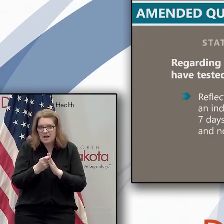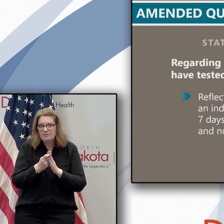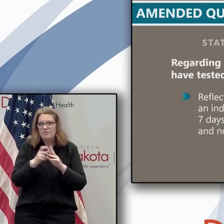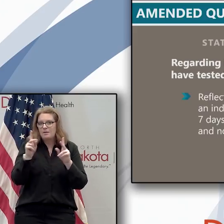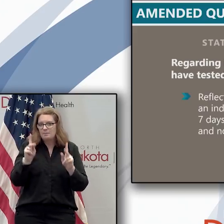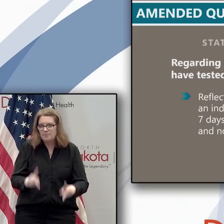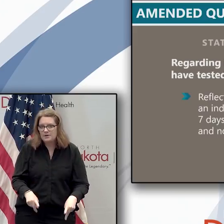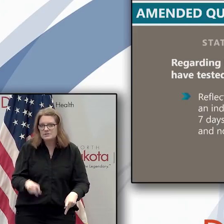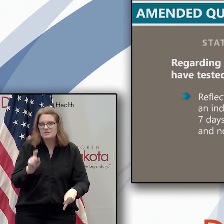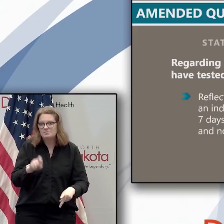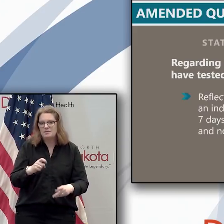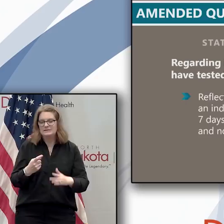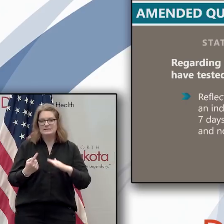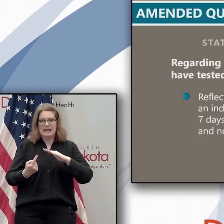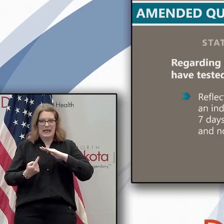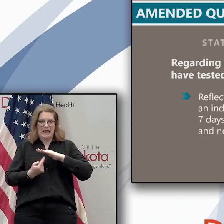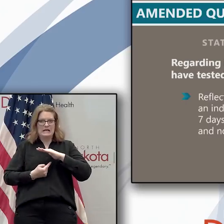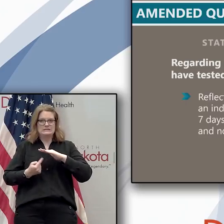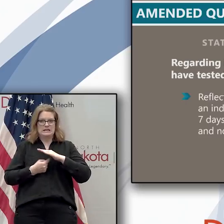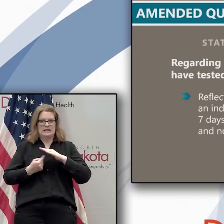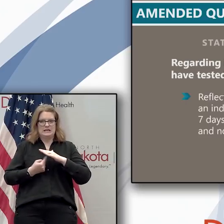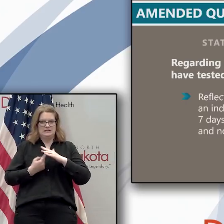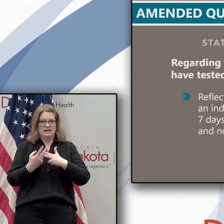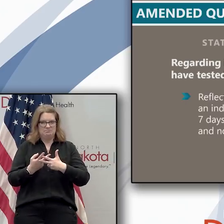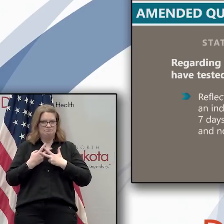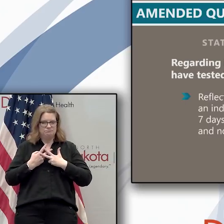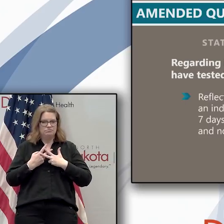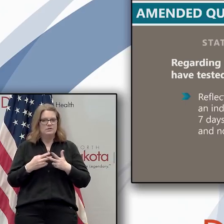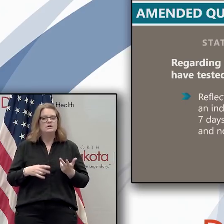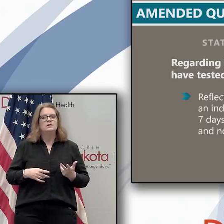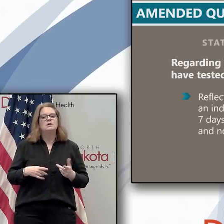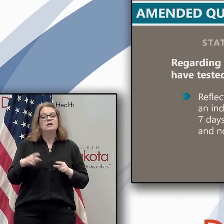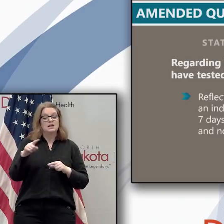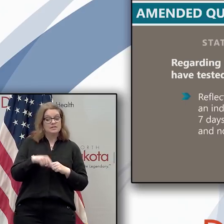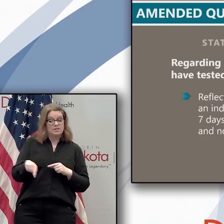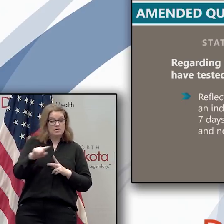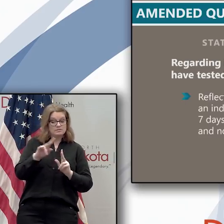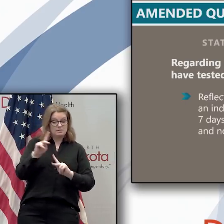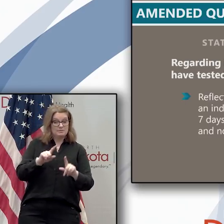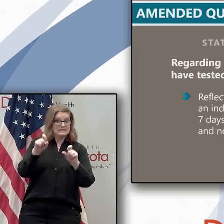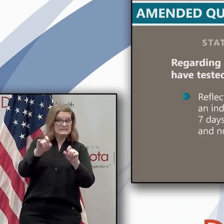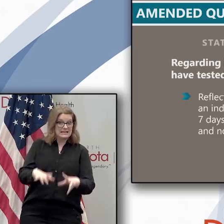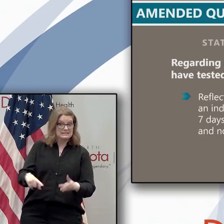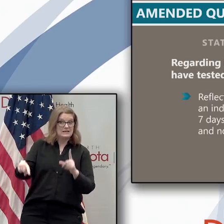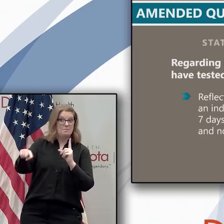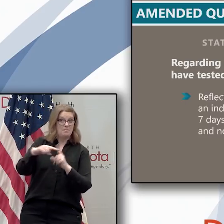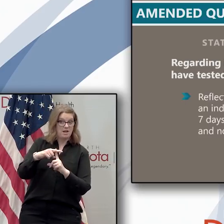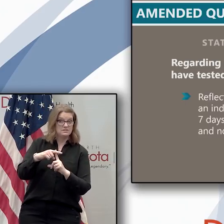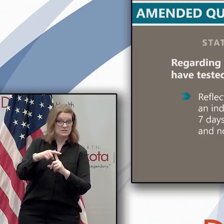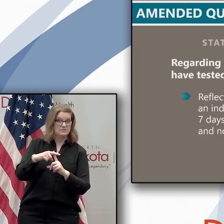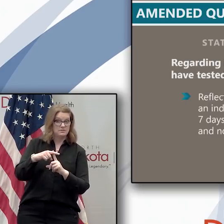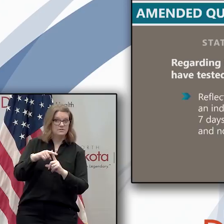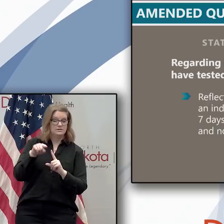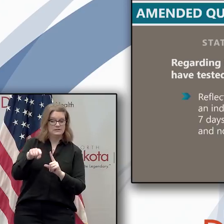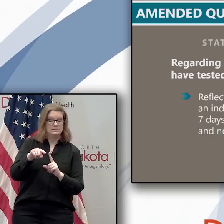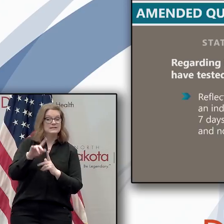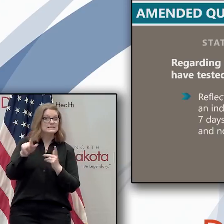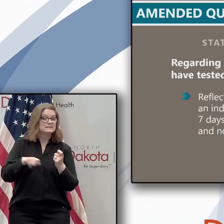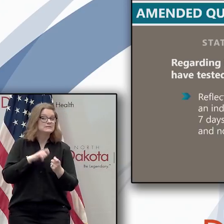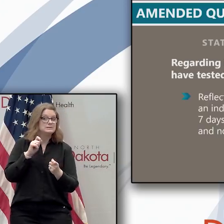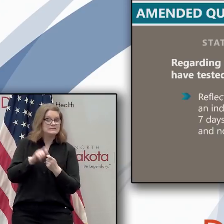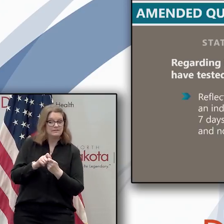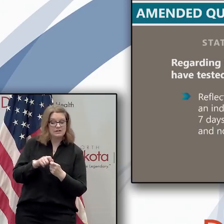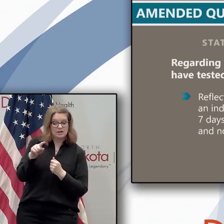must isolate. And again, this relates to people who test or have tested positive. So this specifically relates